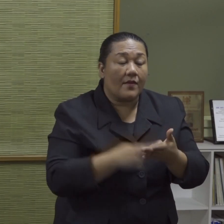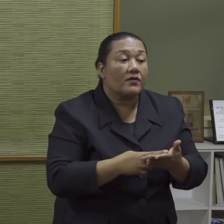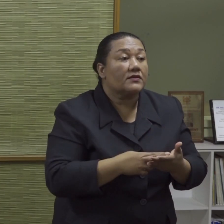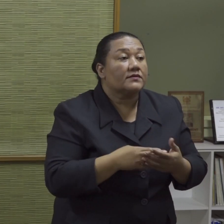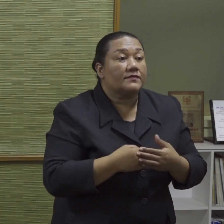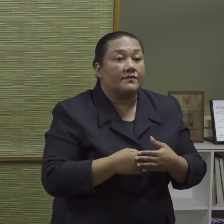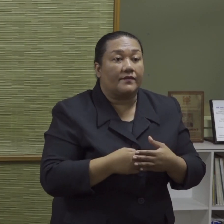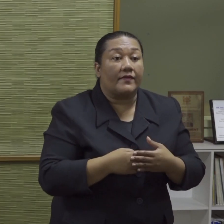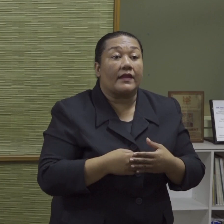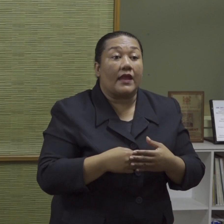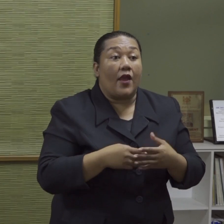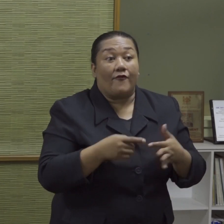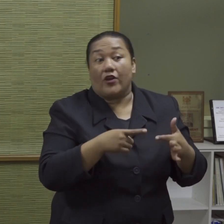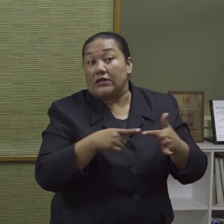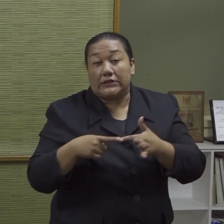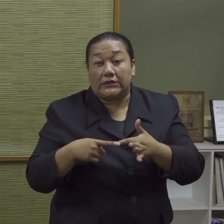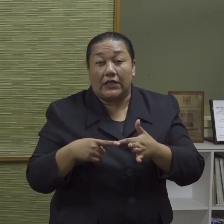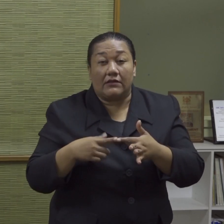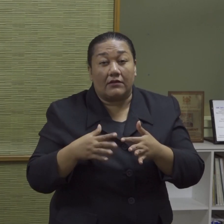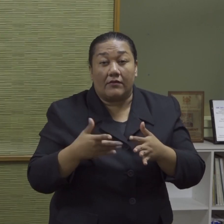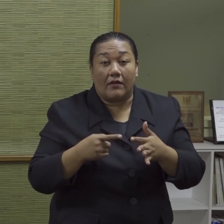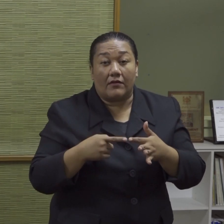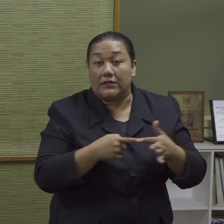for the Eastern Division, because